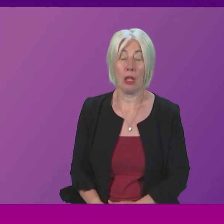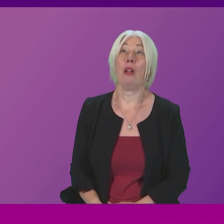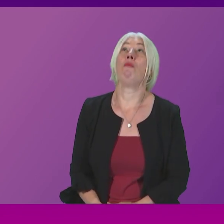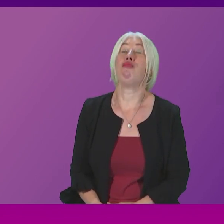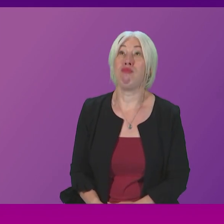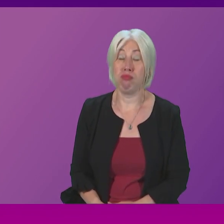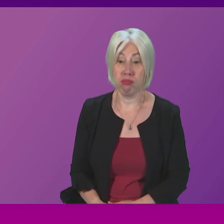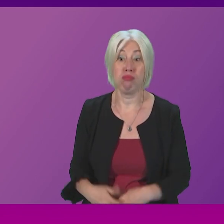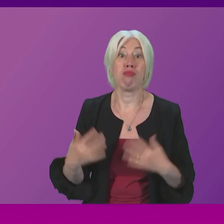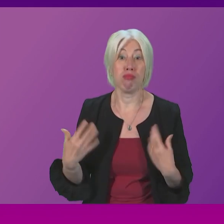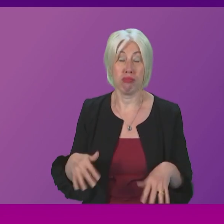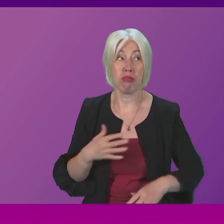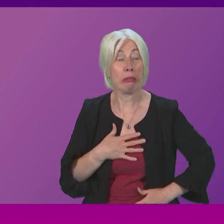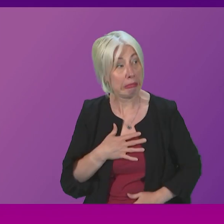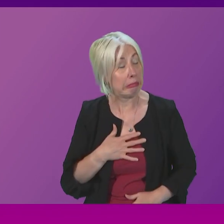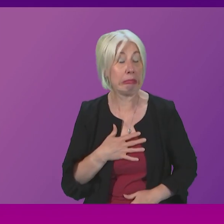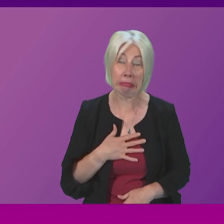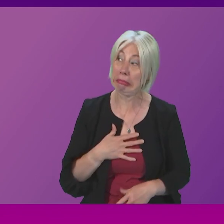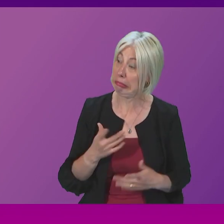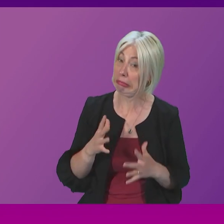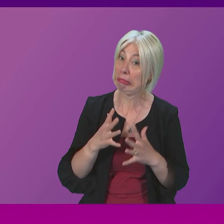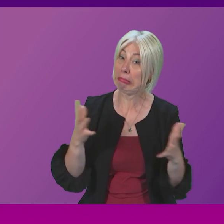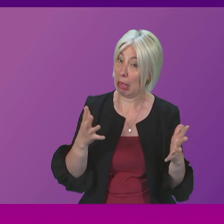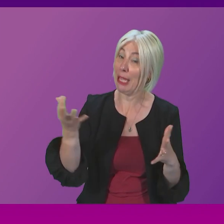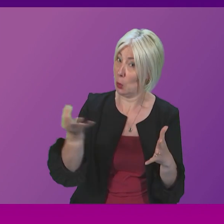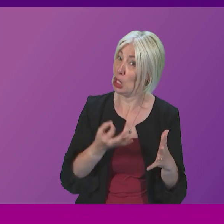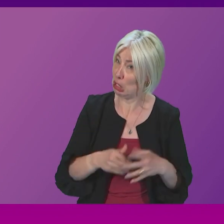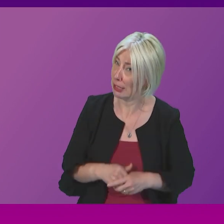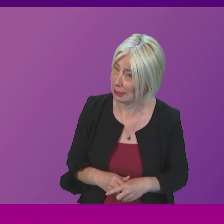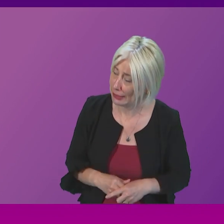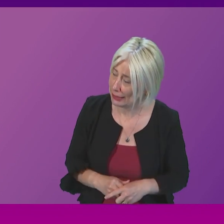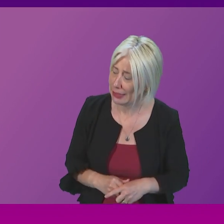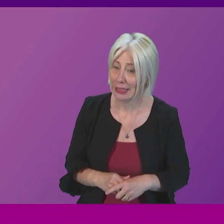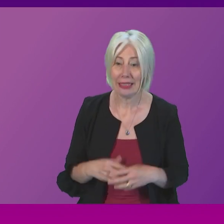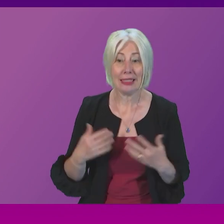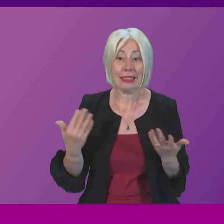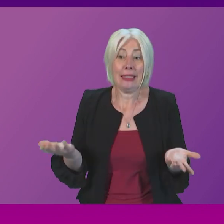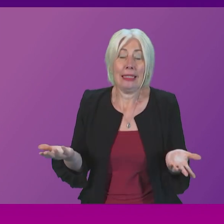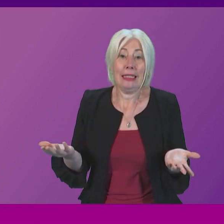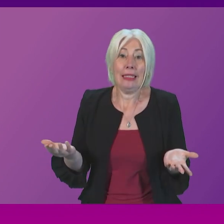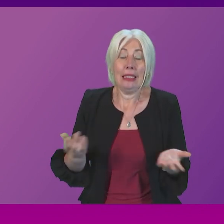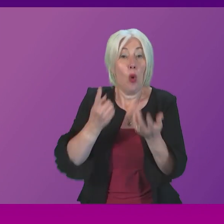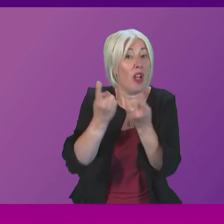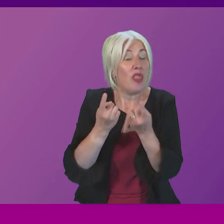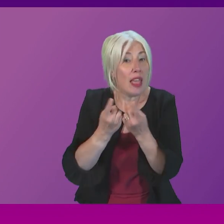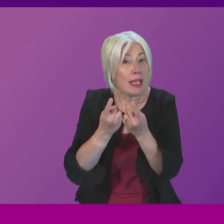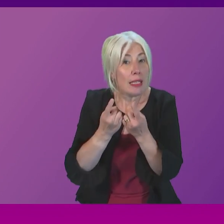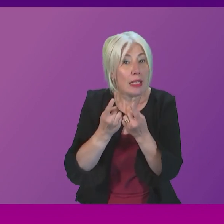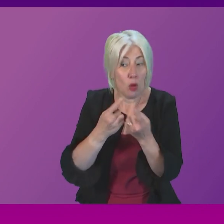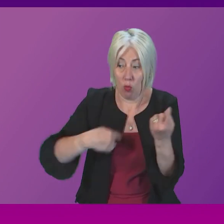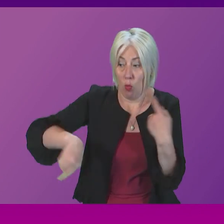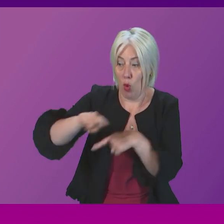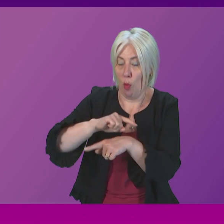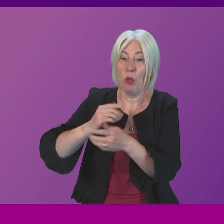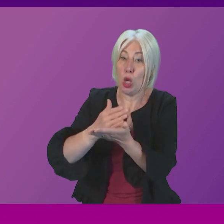Gosh, I mean, in some ways, that's a big question. And I suppose one of the things that I think we probably all